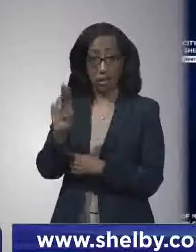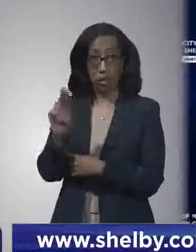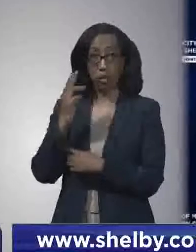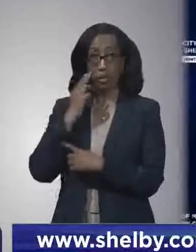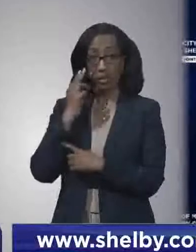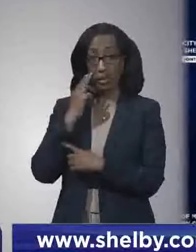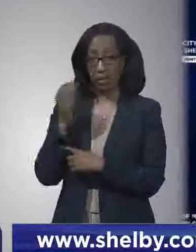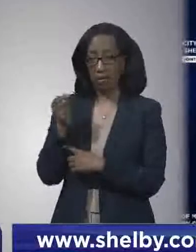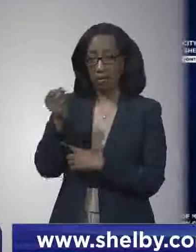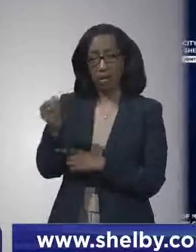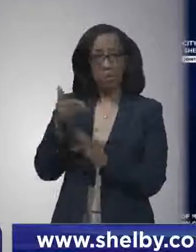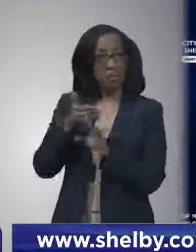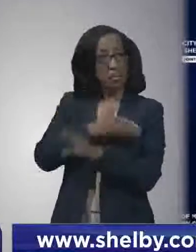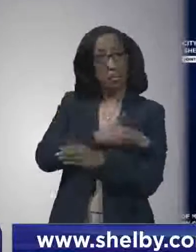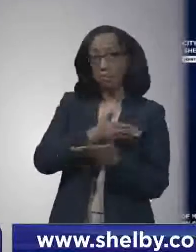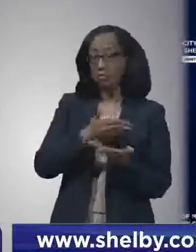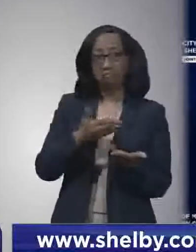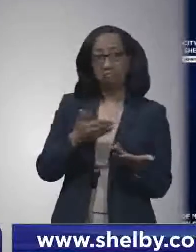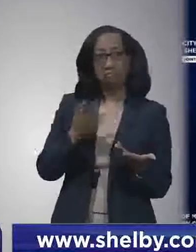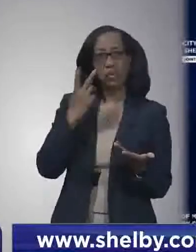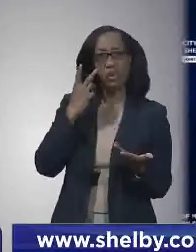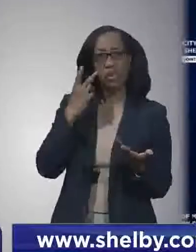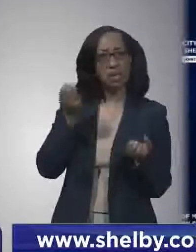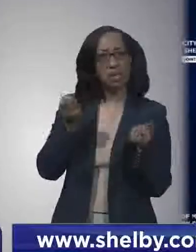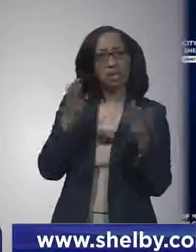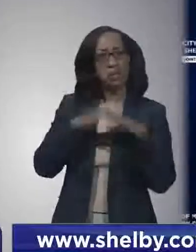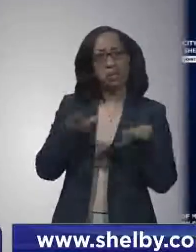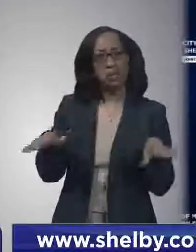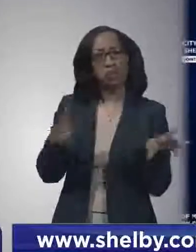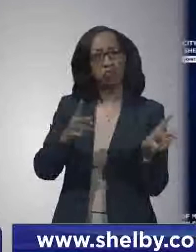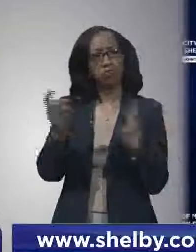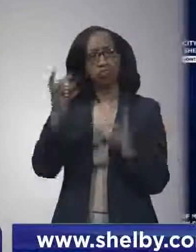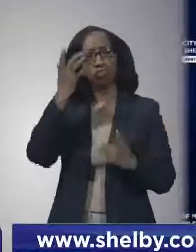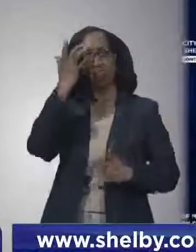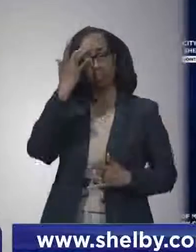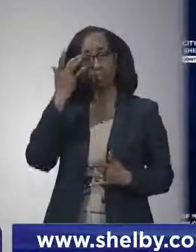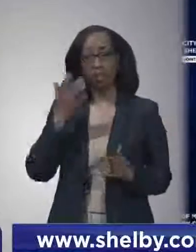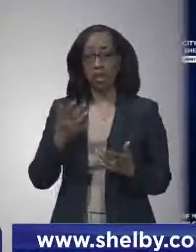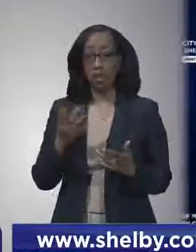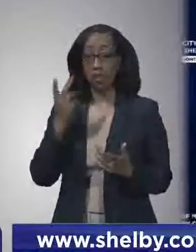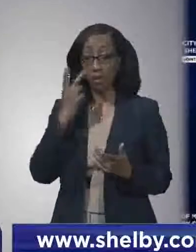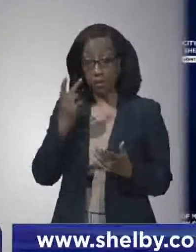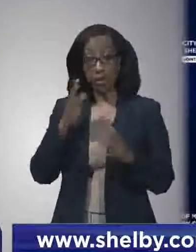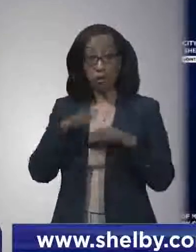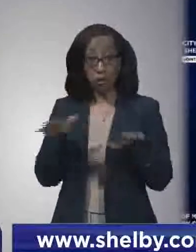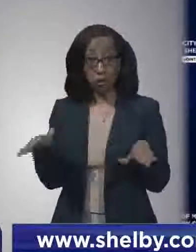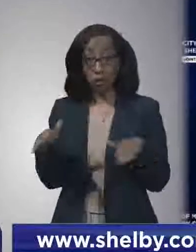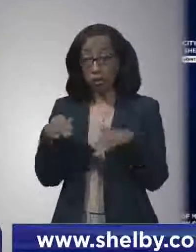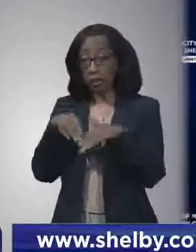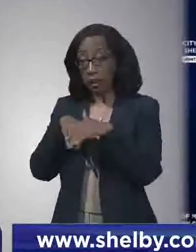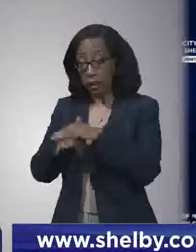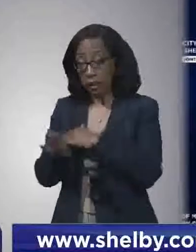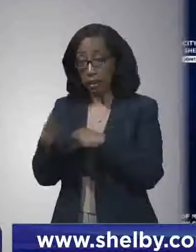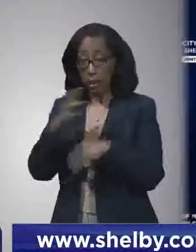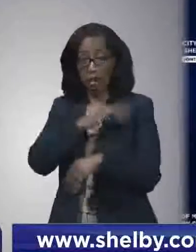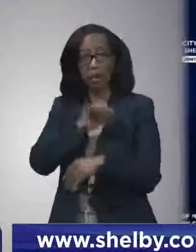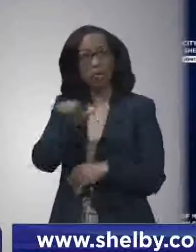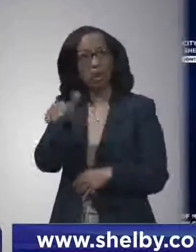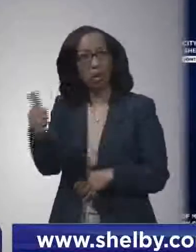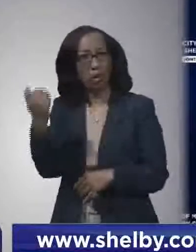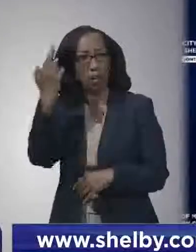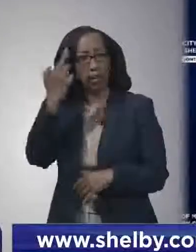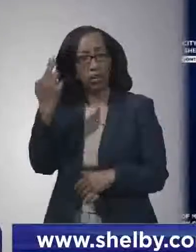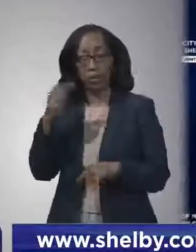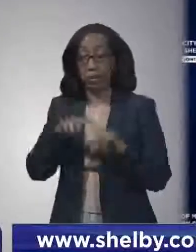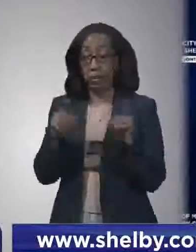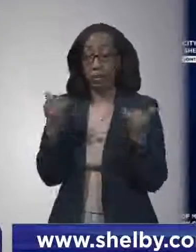previously in the pandemic, where for the most part kids were admitted with other illnesses and were found to have COVID-19 incidentally. We